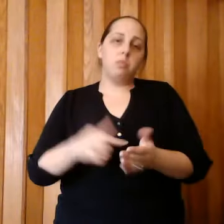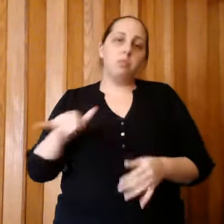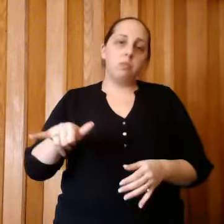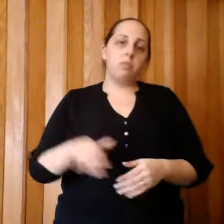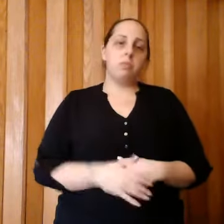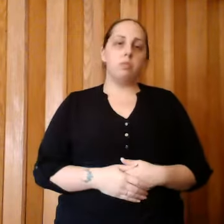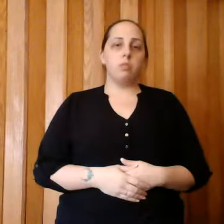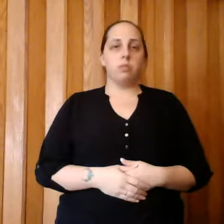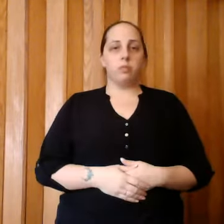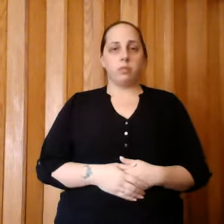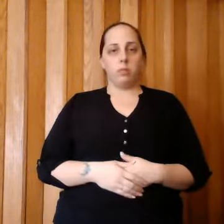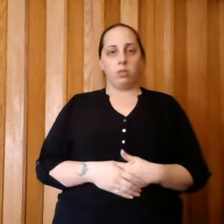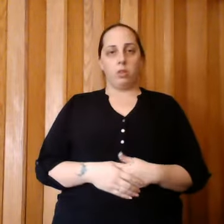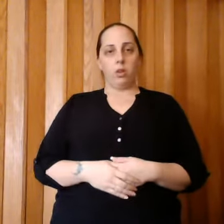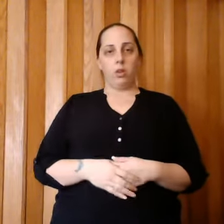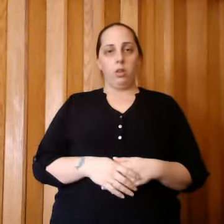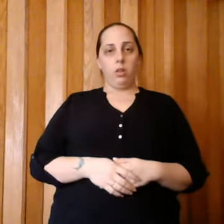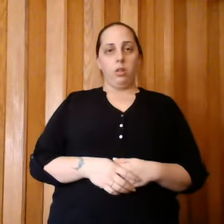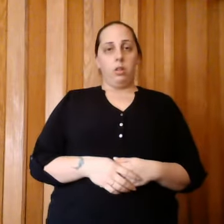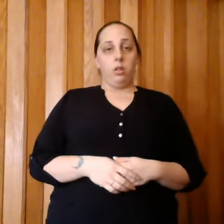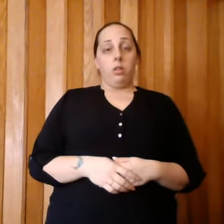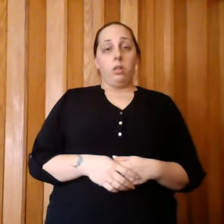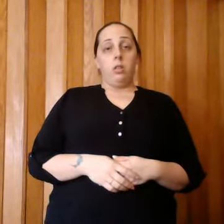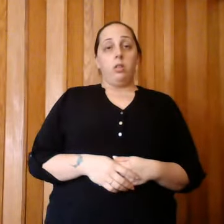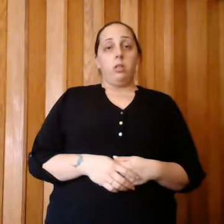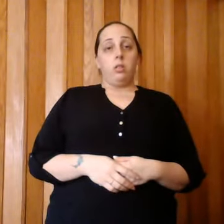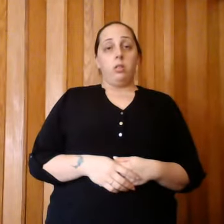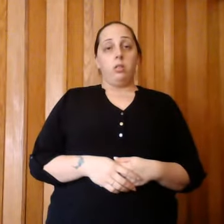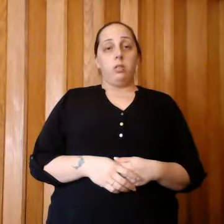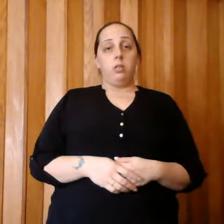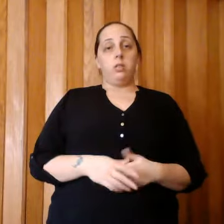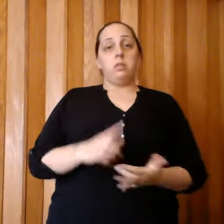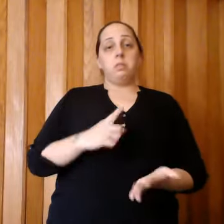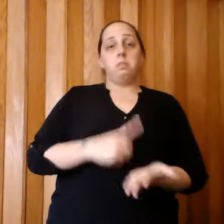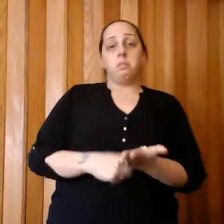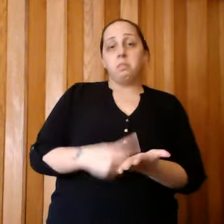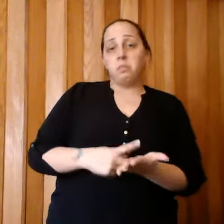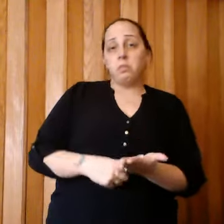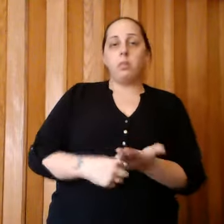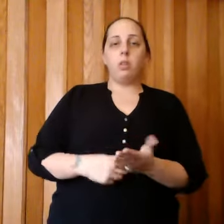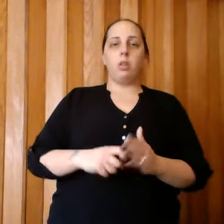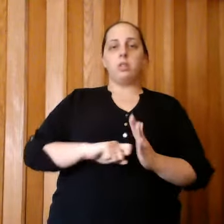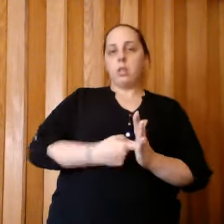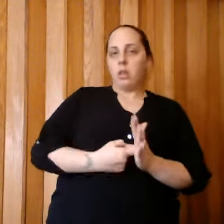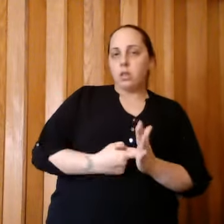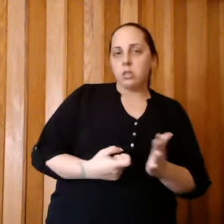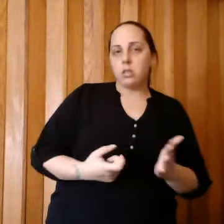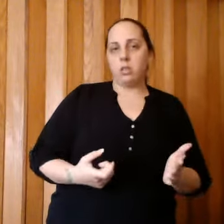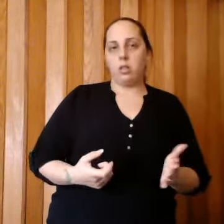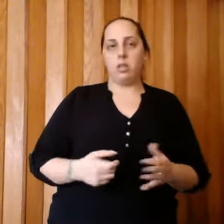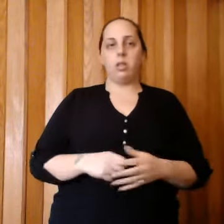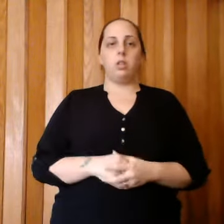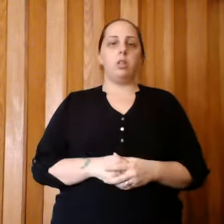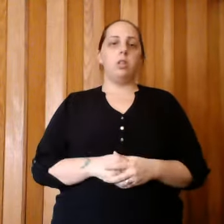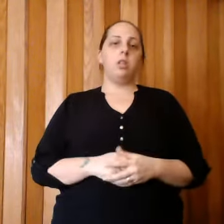And we talk about keys and how the keys to heaven, the key in heaven is really your faith, and the reason that